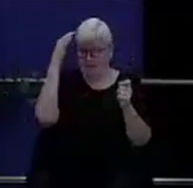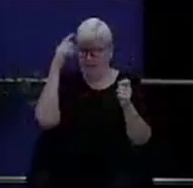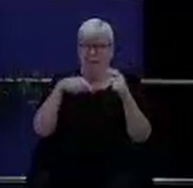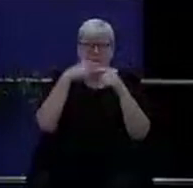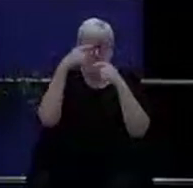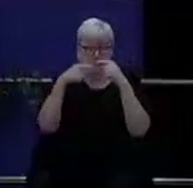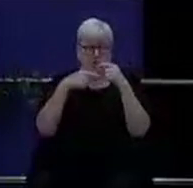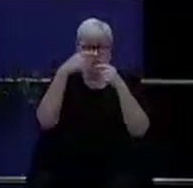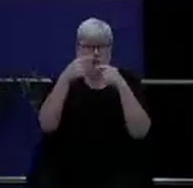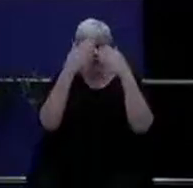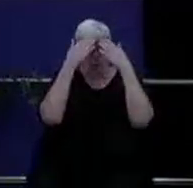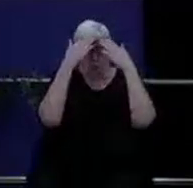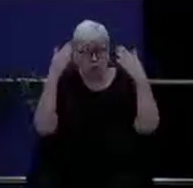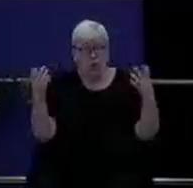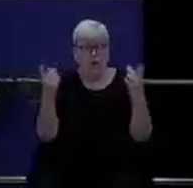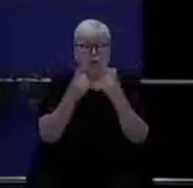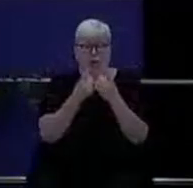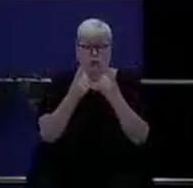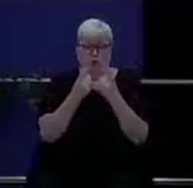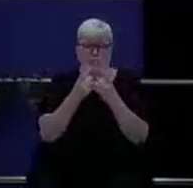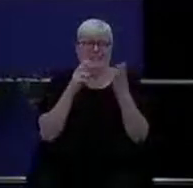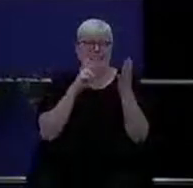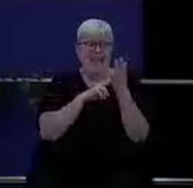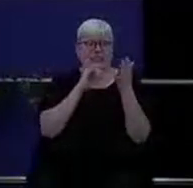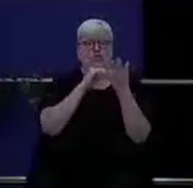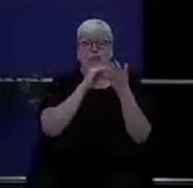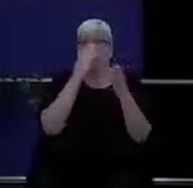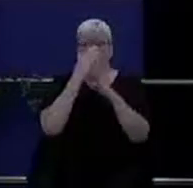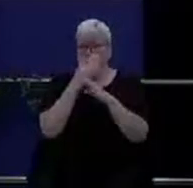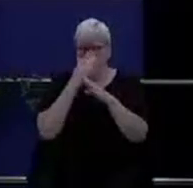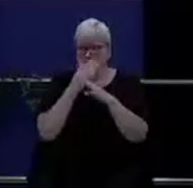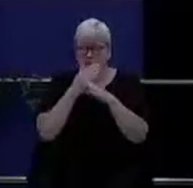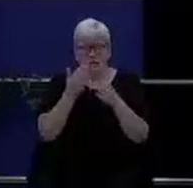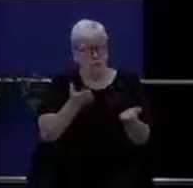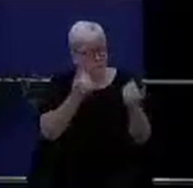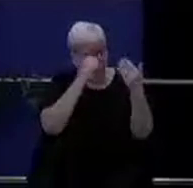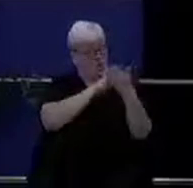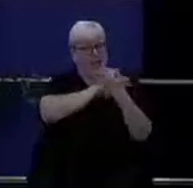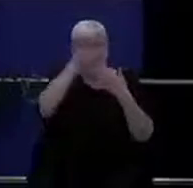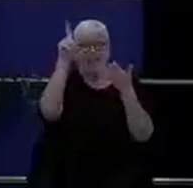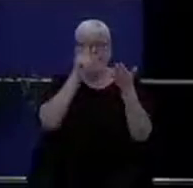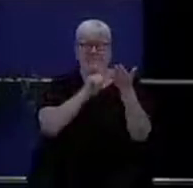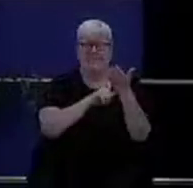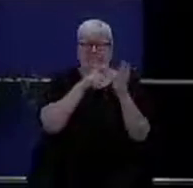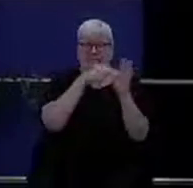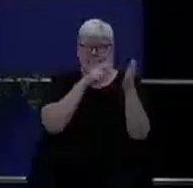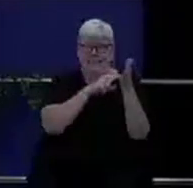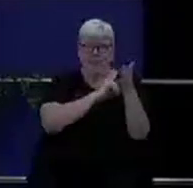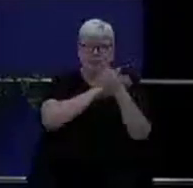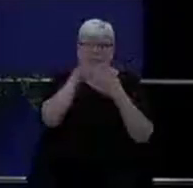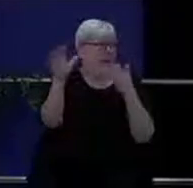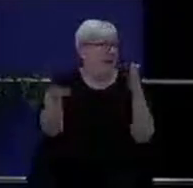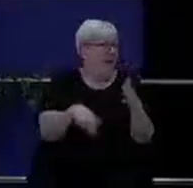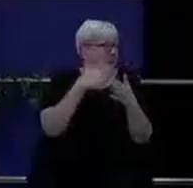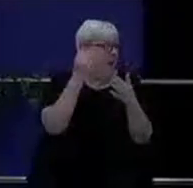year to reflect issues in Nan Shepherd's work. So Helen Lynch, is standing there with a whole bunch